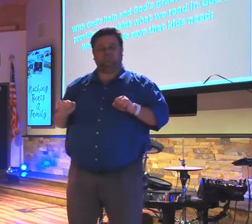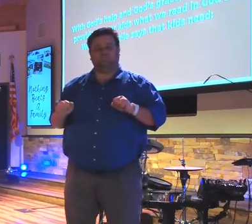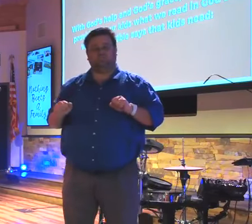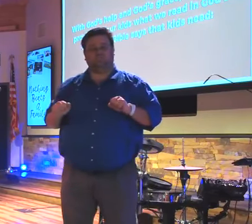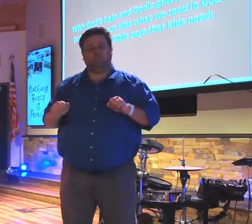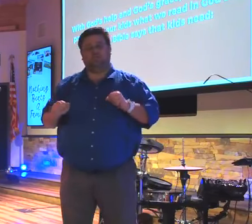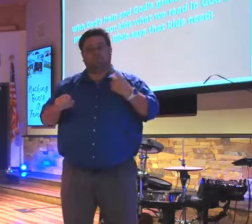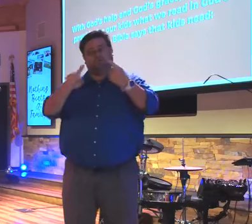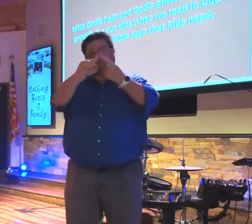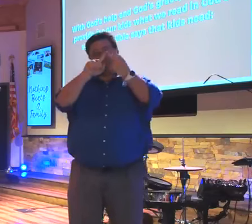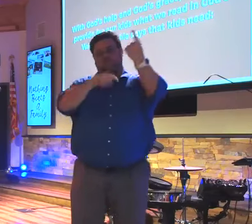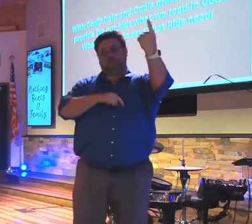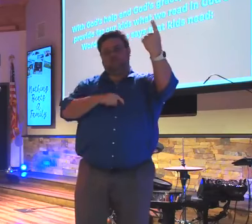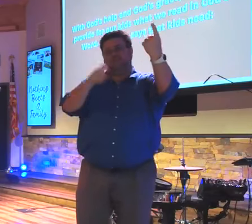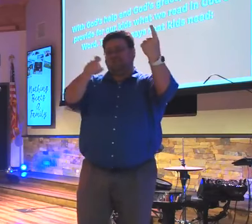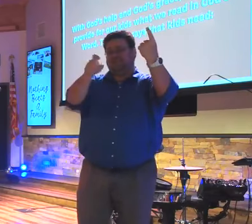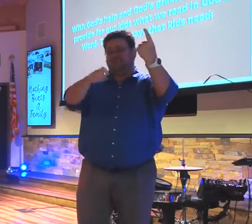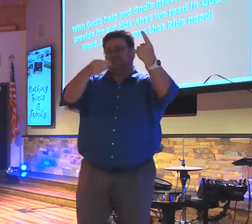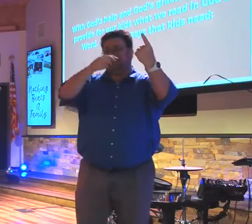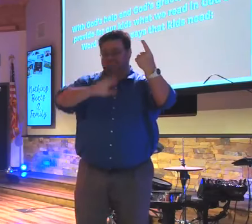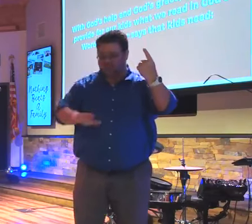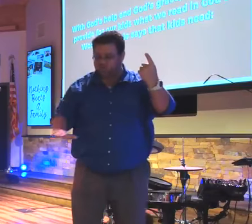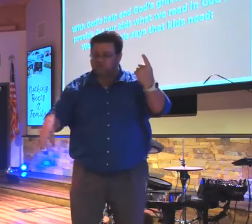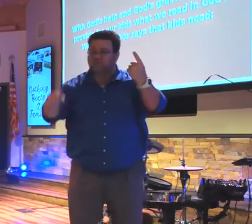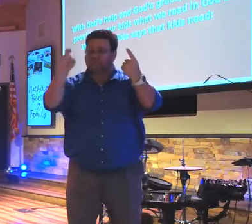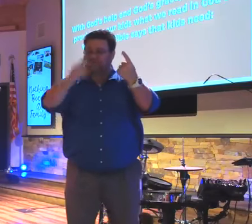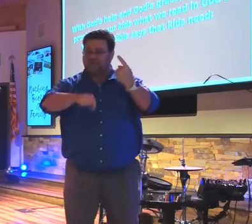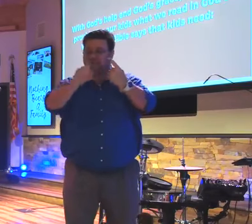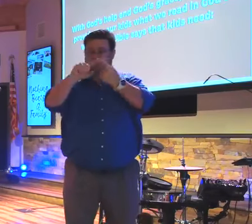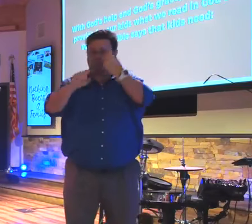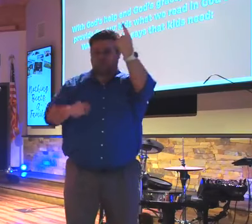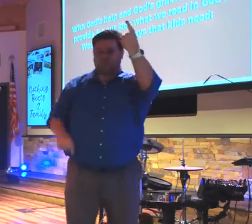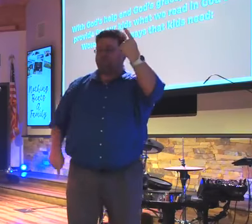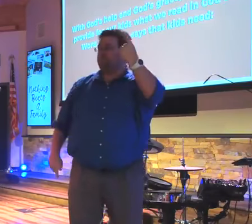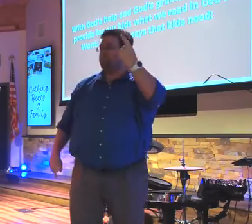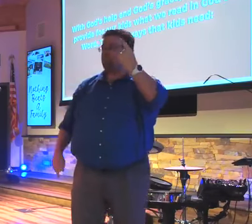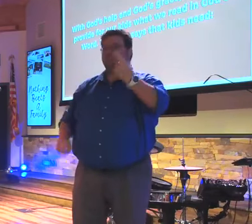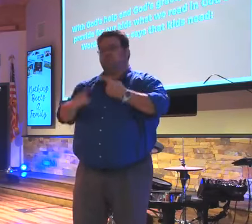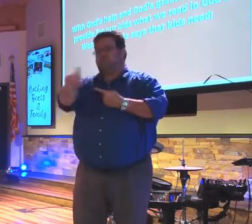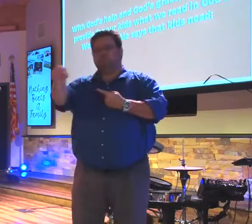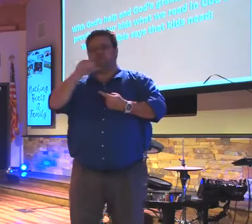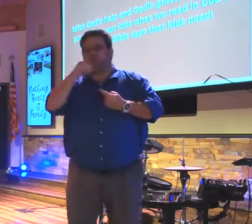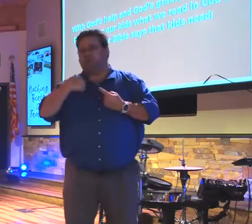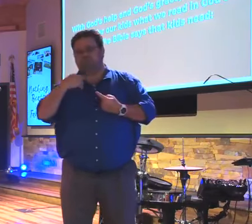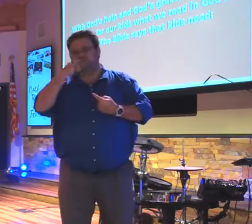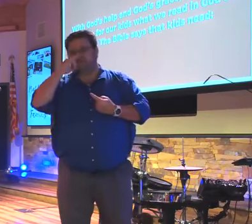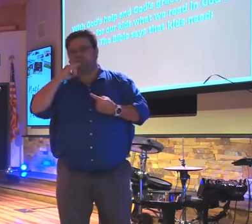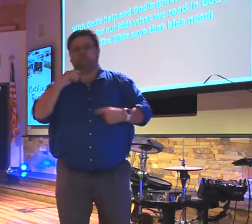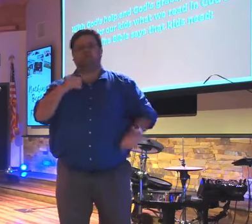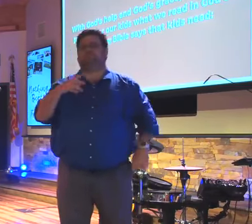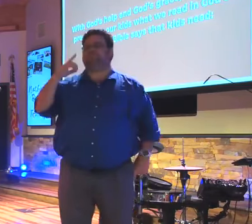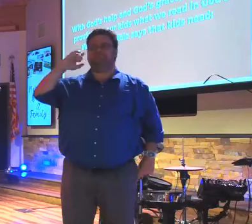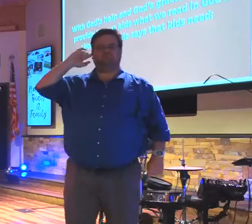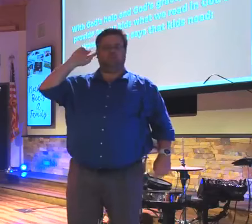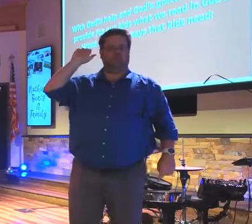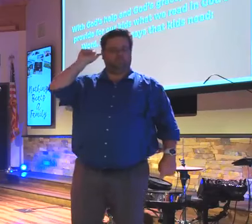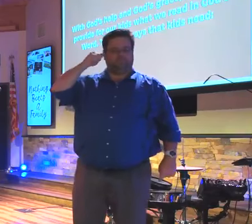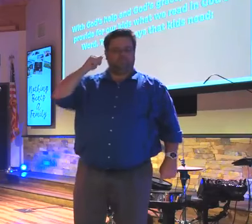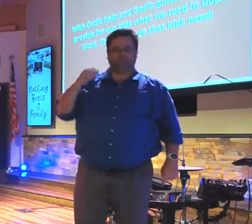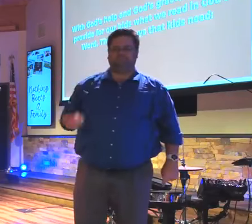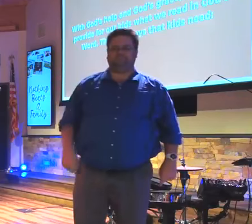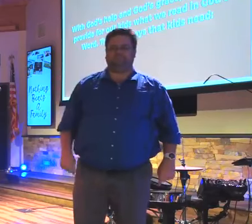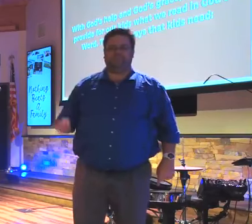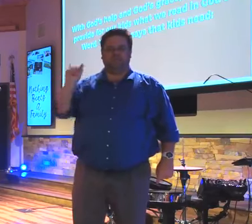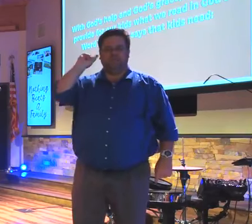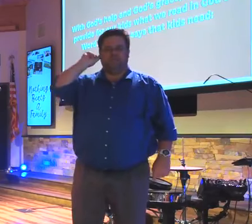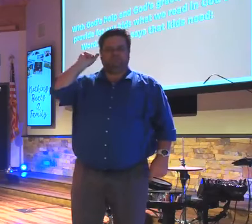Bible says, number one, and I'm going to encourage you in this. If you don't have kids, don't tune me out. Because